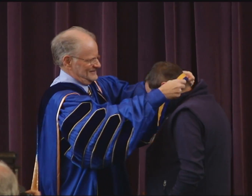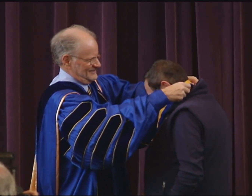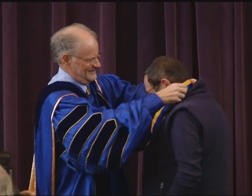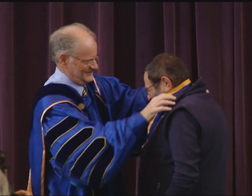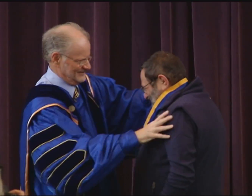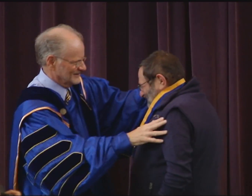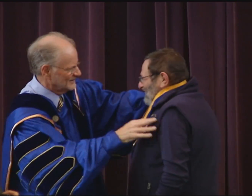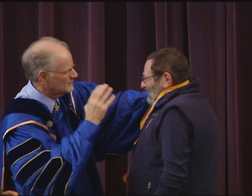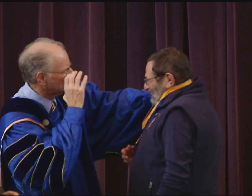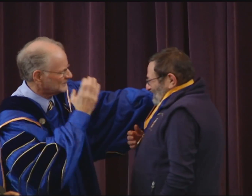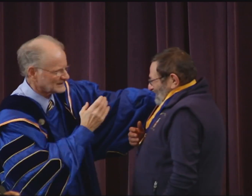Congratulations.